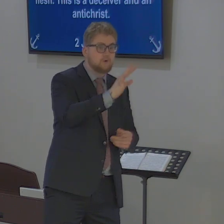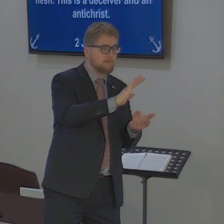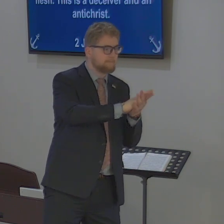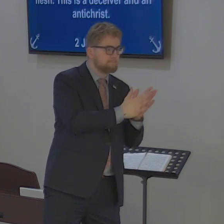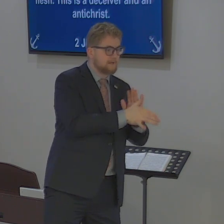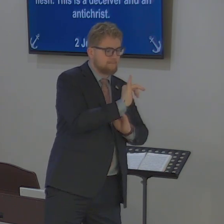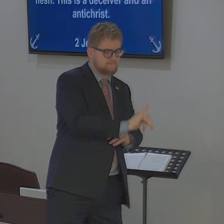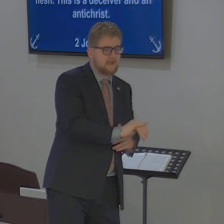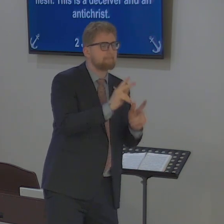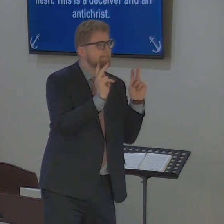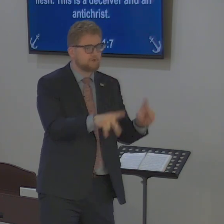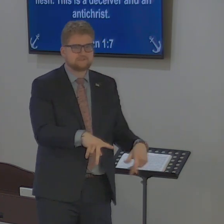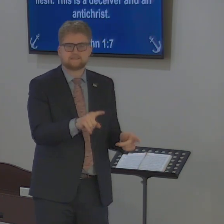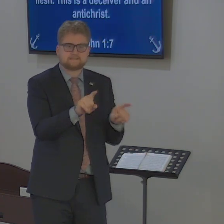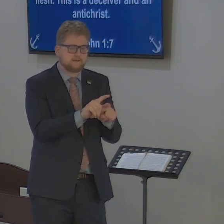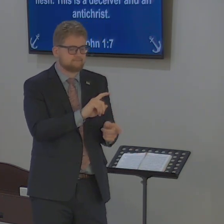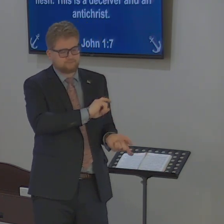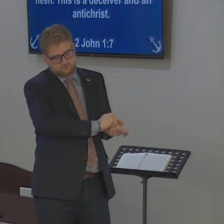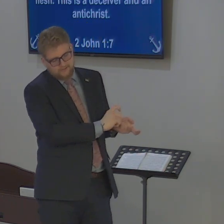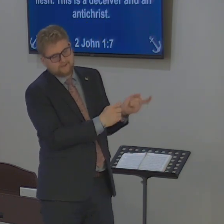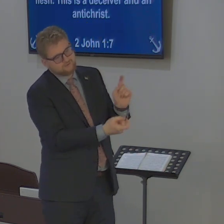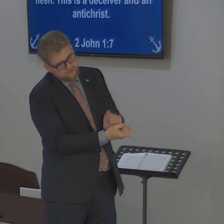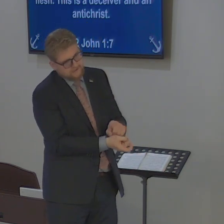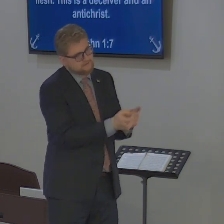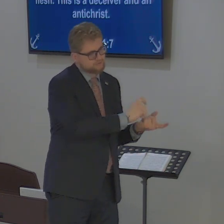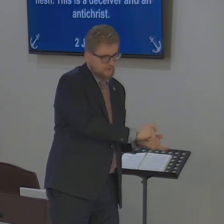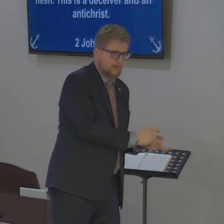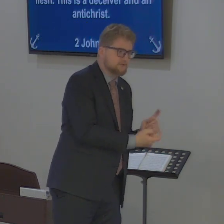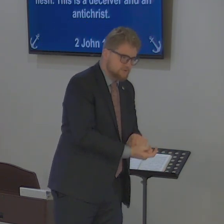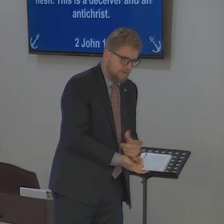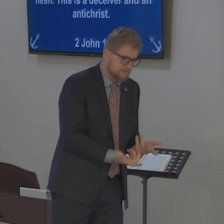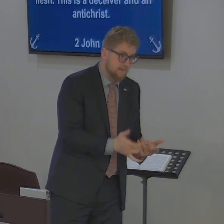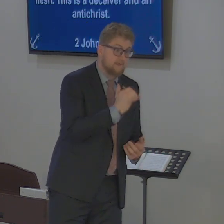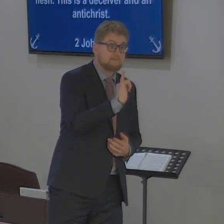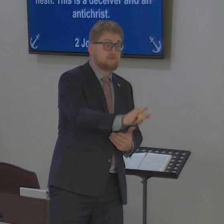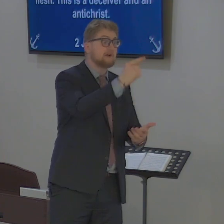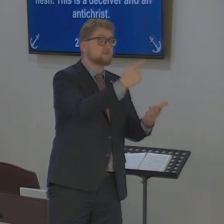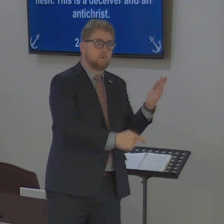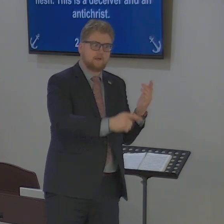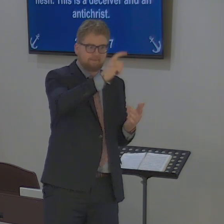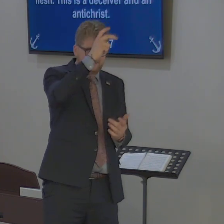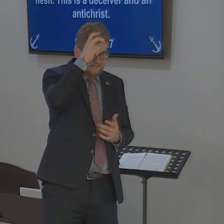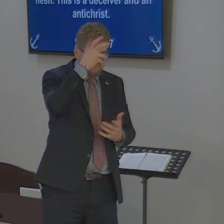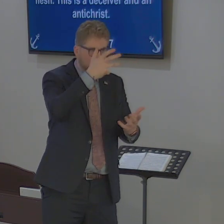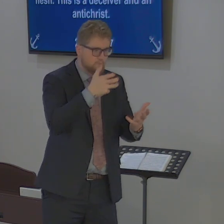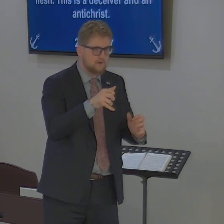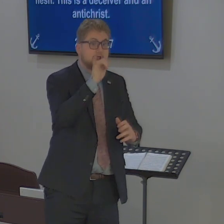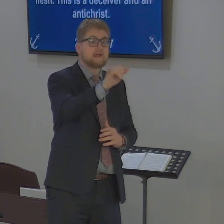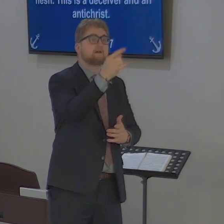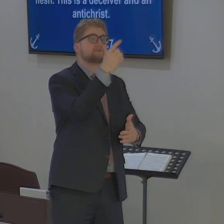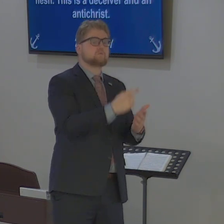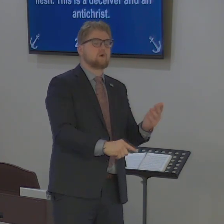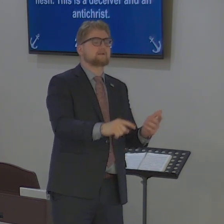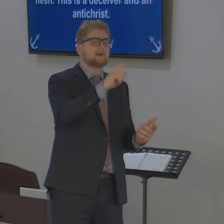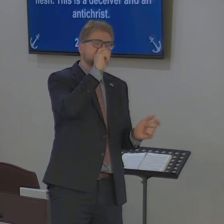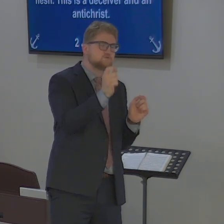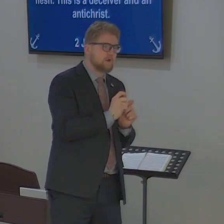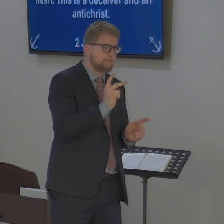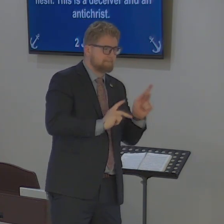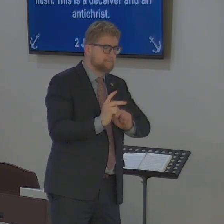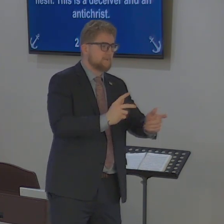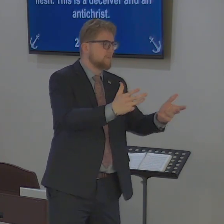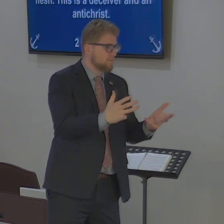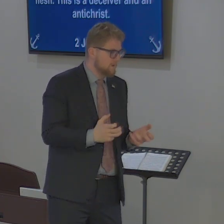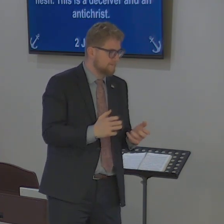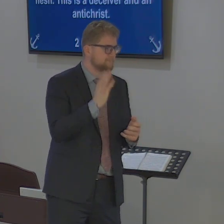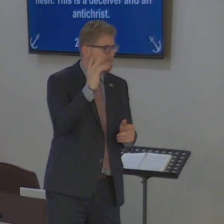ever changing as well. That's what the devil wants. That's what deceivers want. And we've been warned that evil men are going to wax worse and worse.